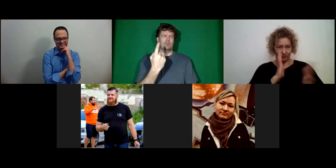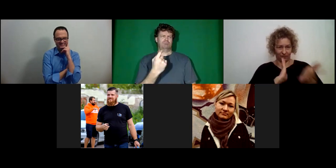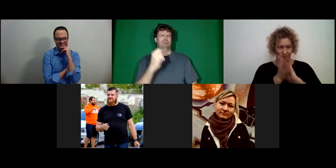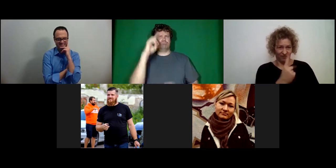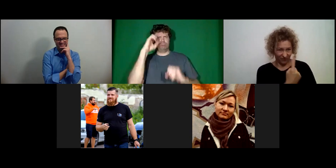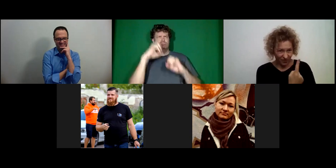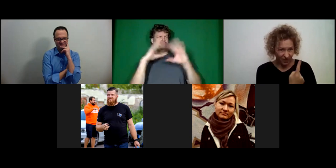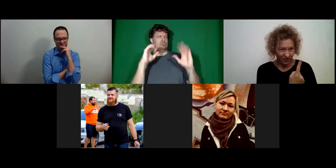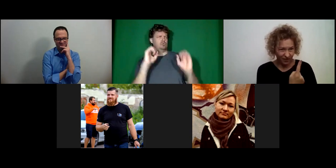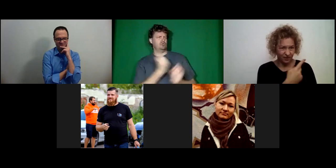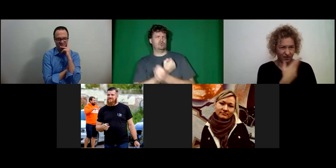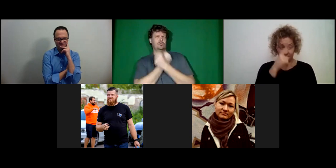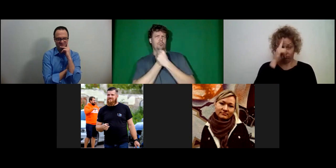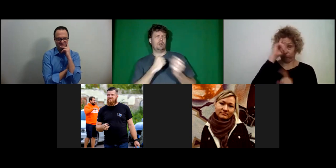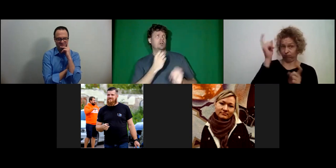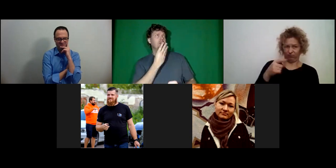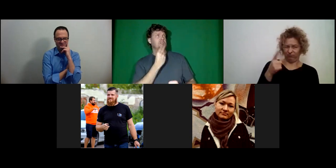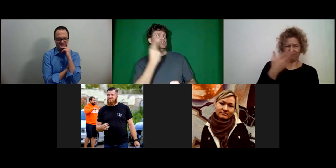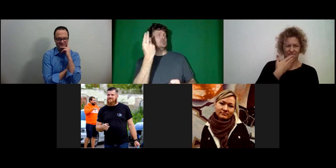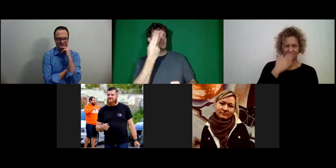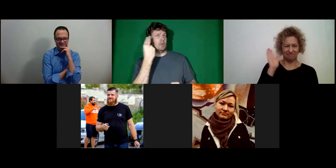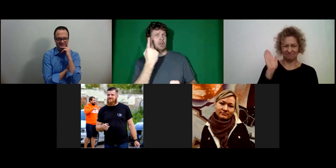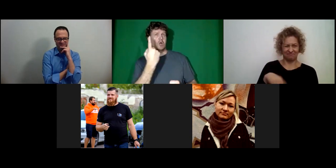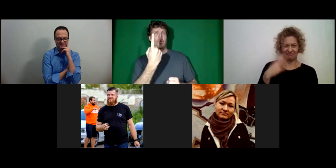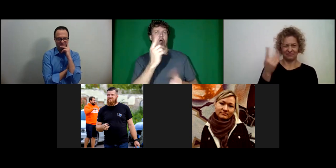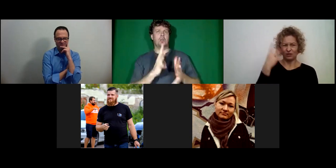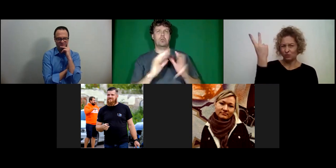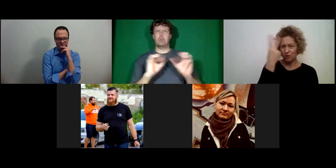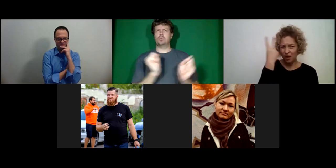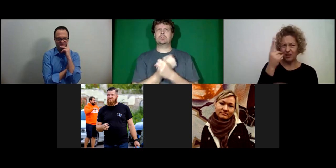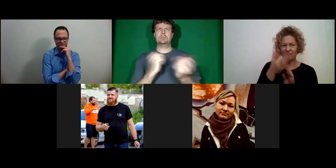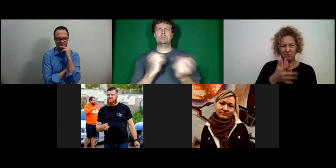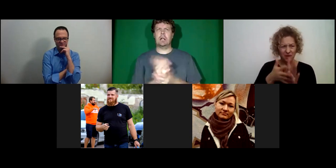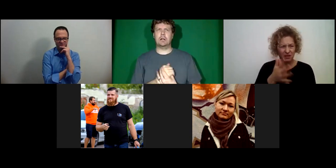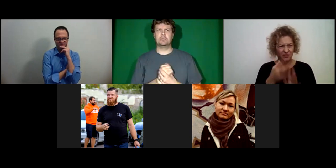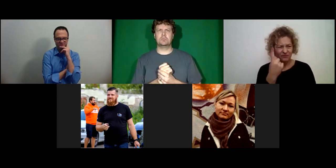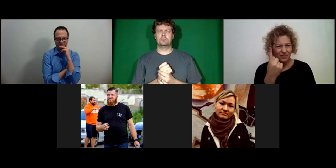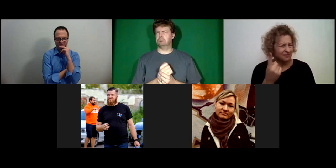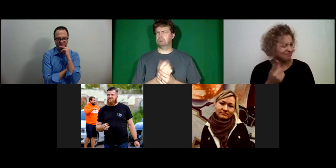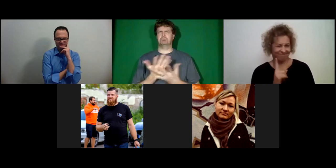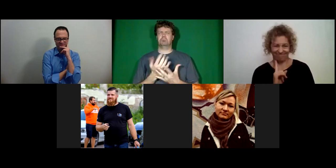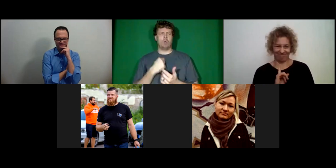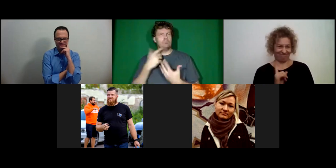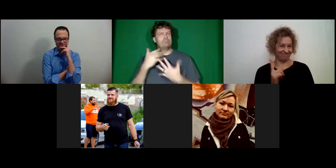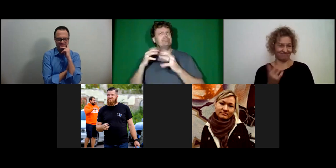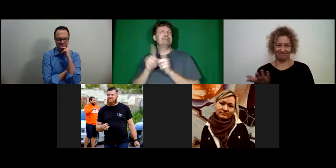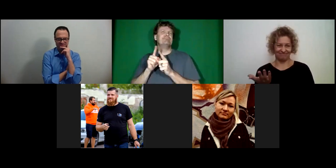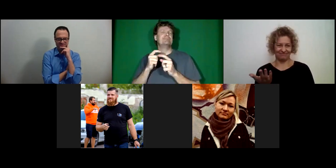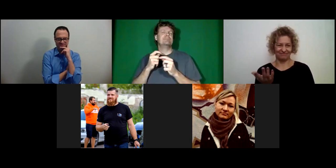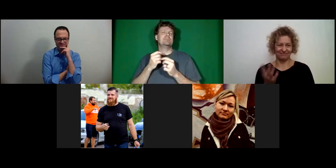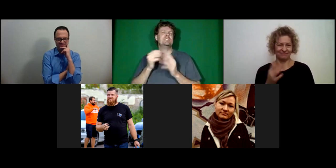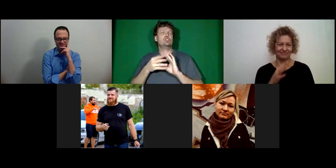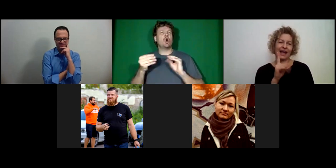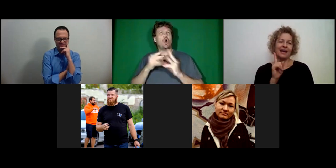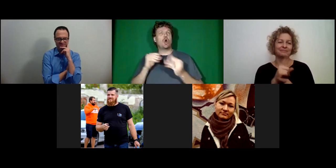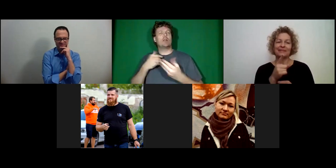understand each other? You're Slovenian, they're from Israel. They're like, it's impossible. We're like, yeah, sign language is universal. I mean, of course, we all have